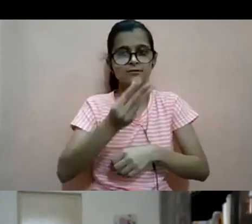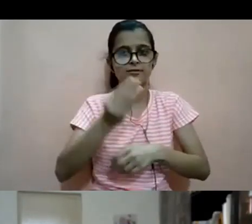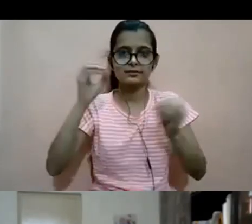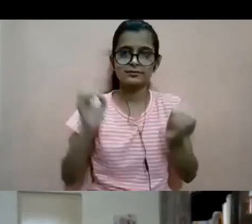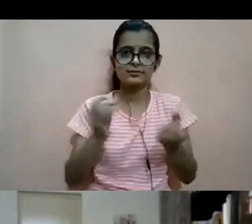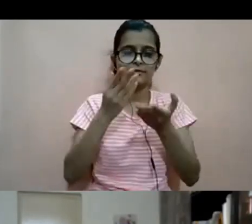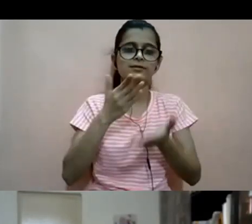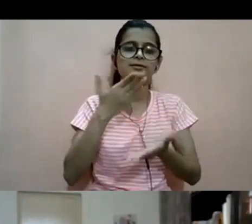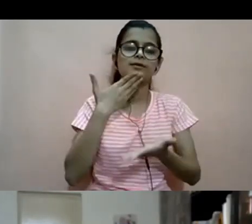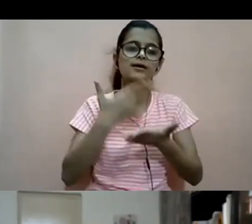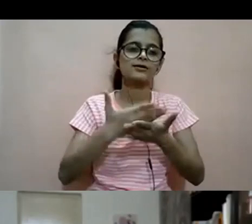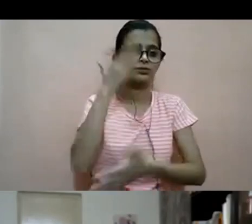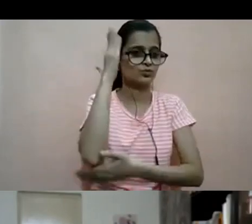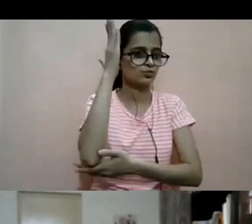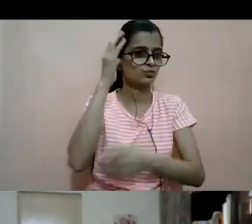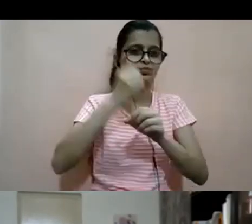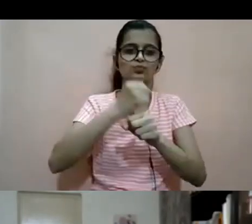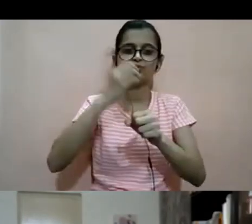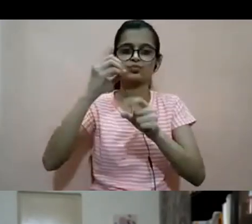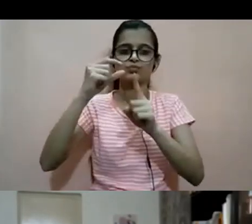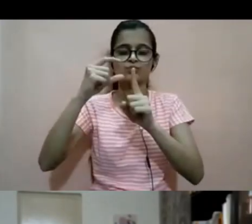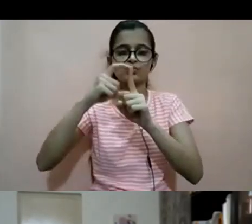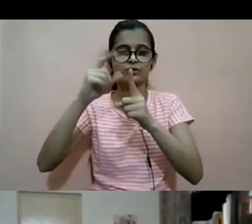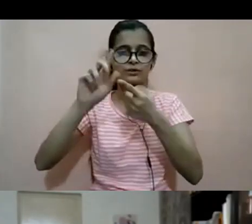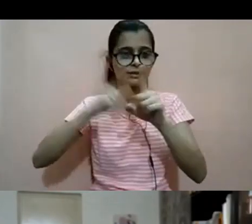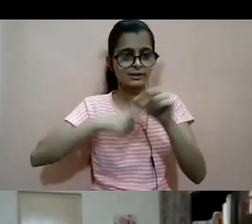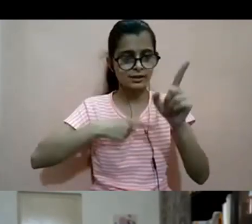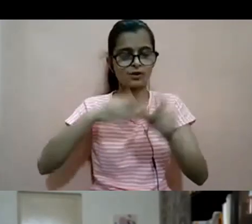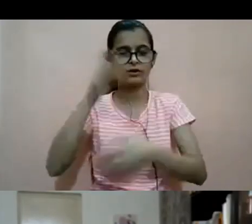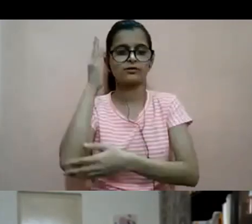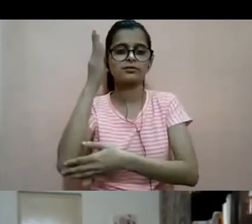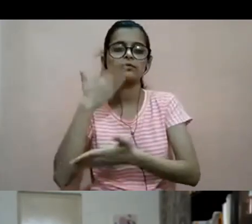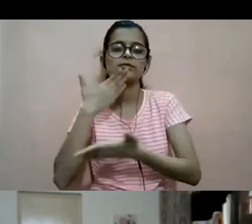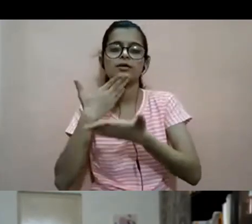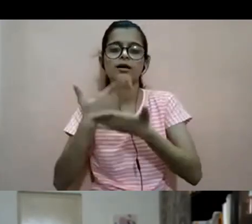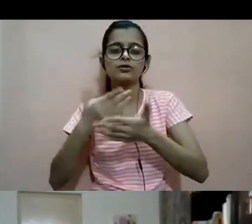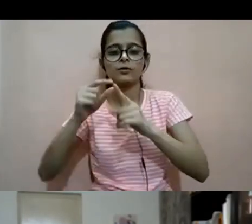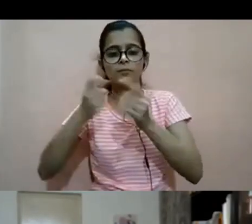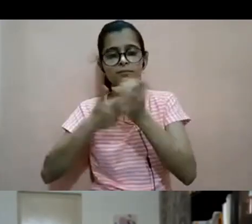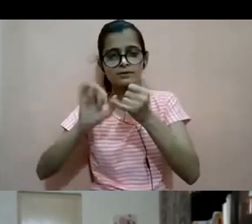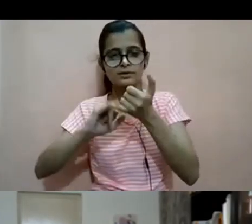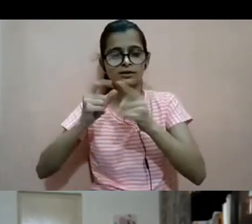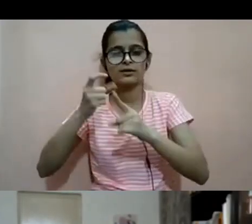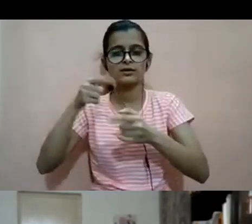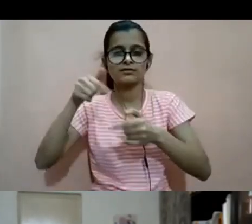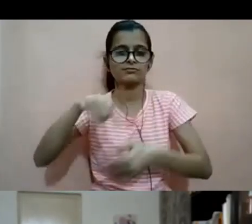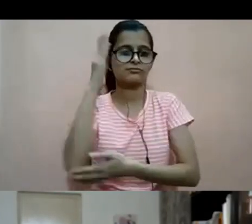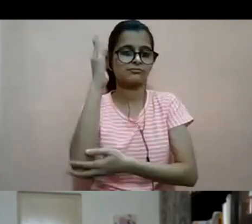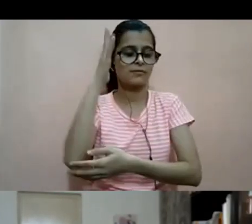and Professor Goodley, for making this a memorable session.